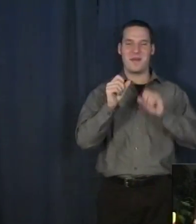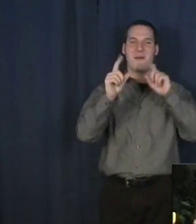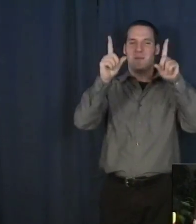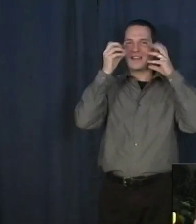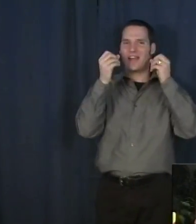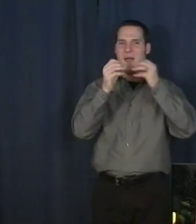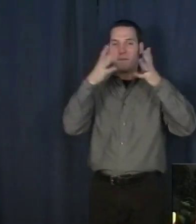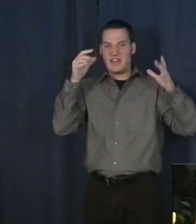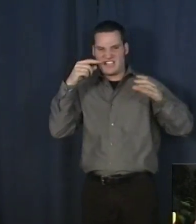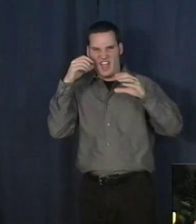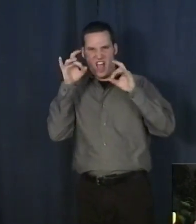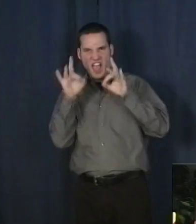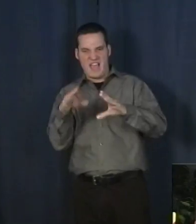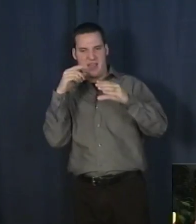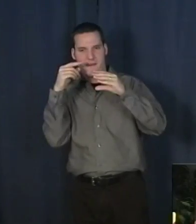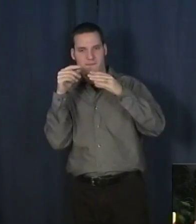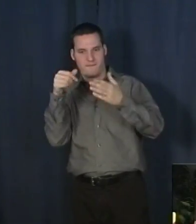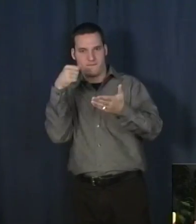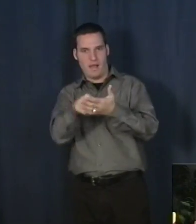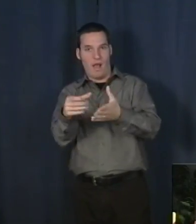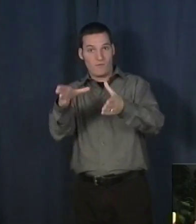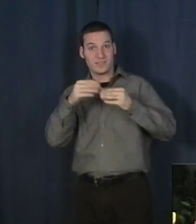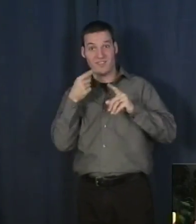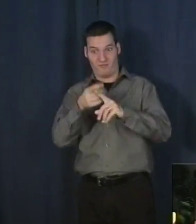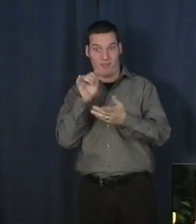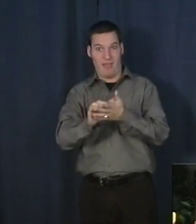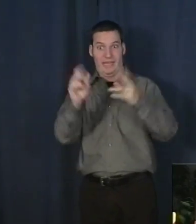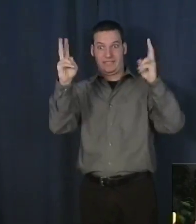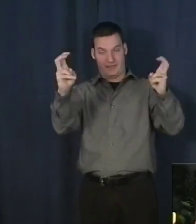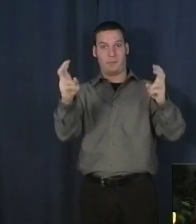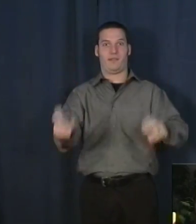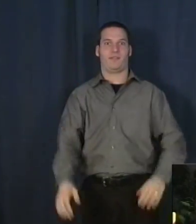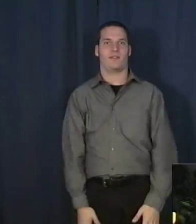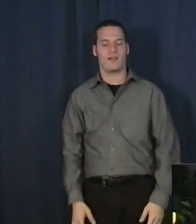You'd be amazed how much hate mail I get from just that statement.